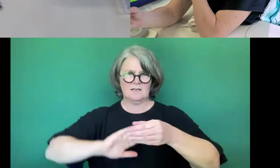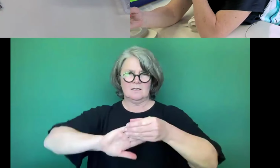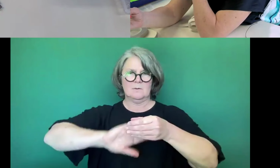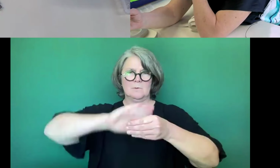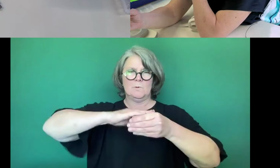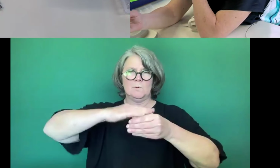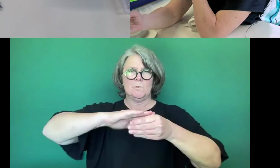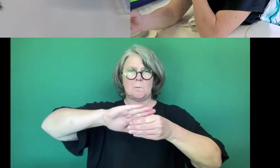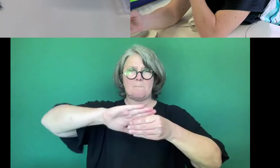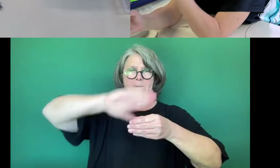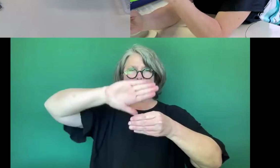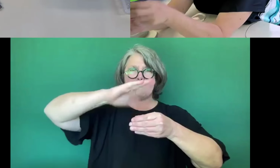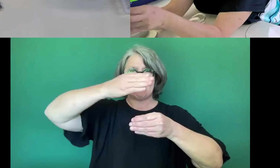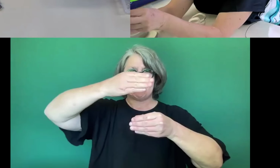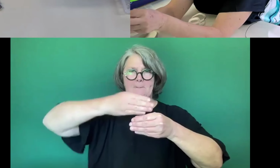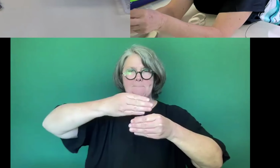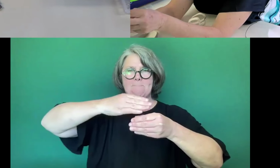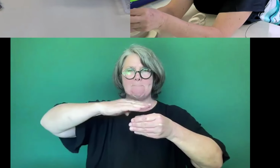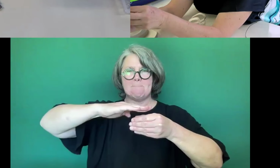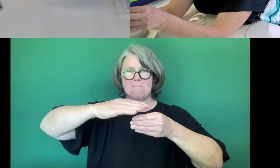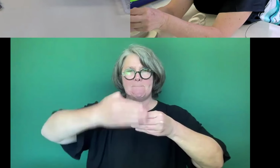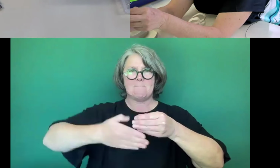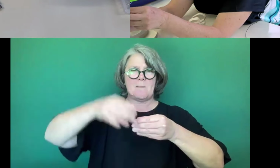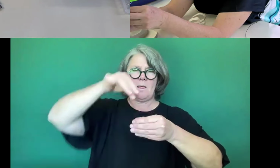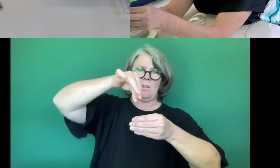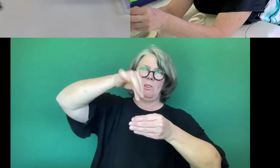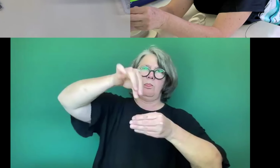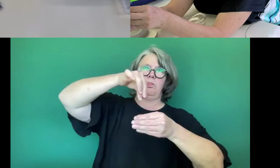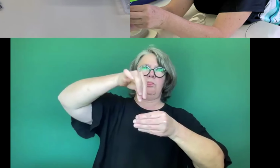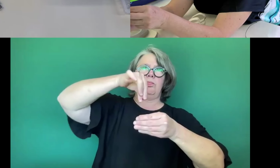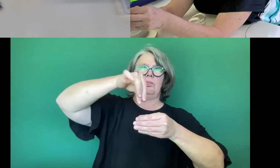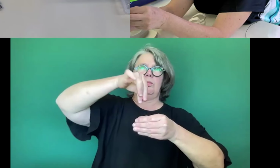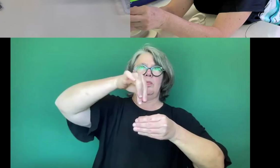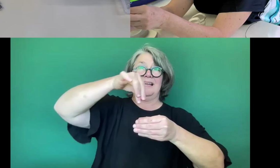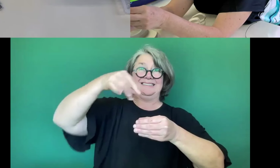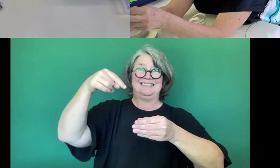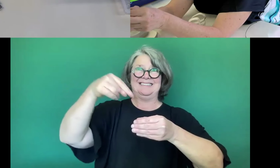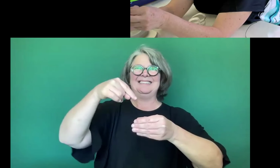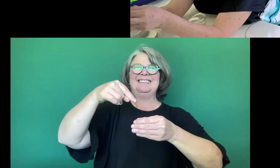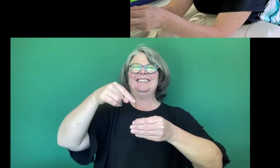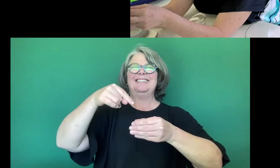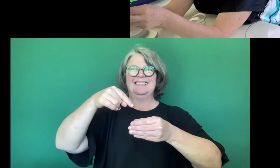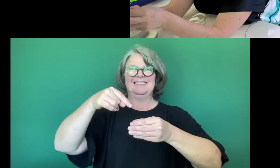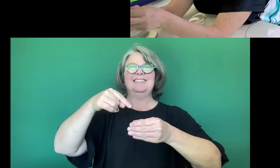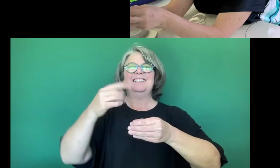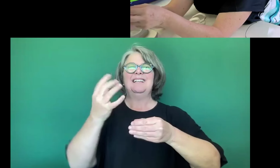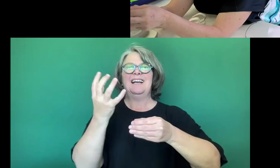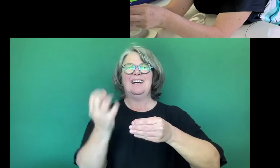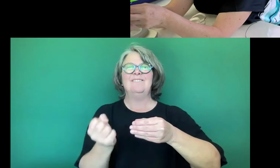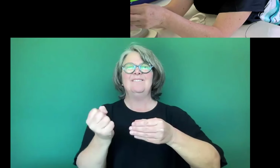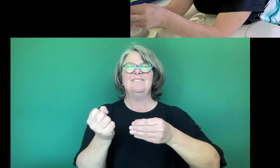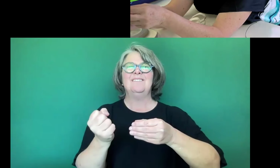there we go. All right, so you can see there's a flap that hangs off the side of one of those.